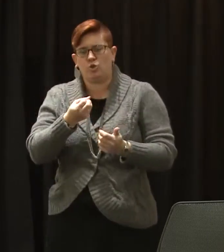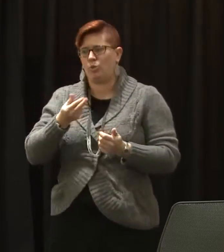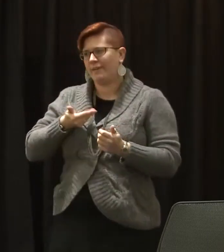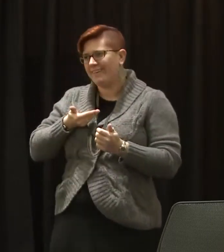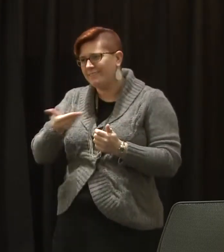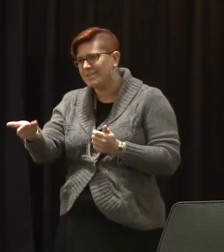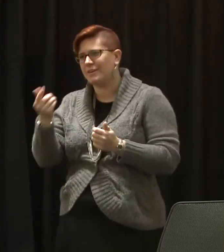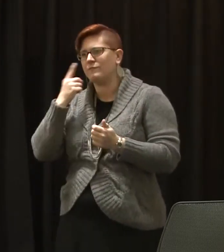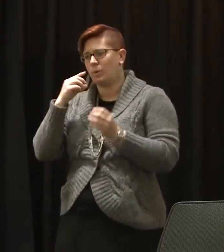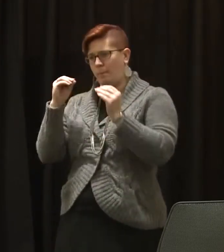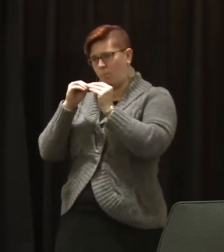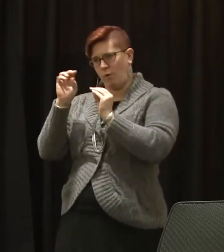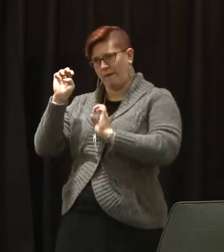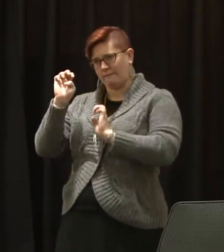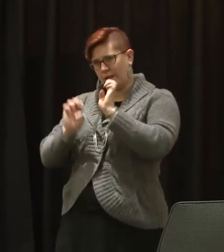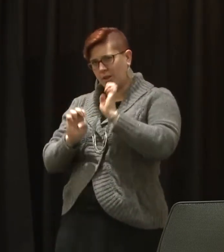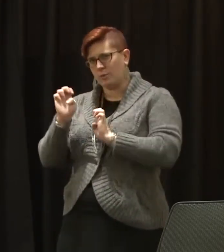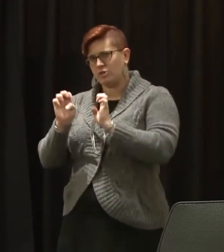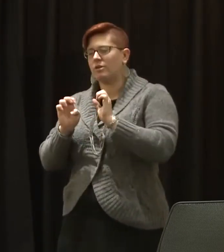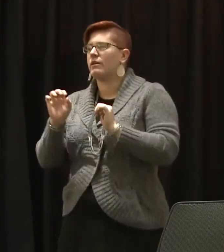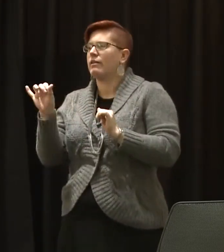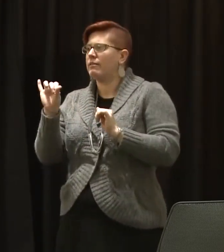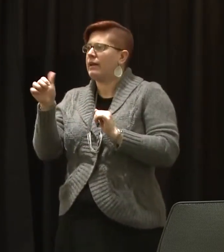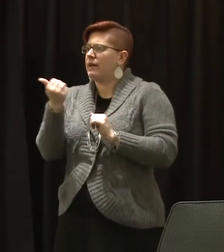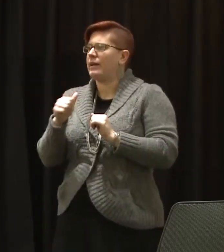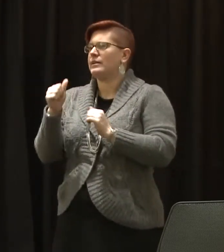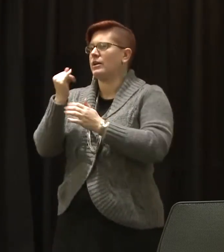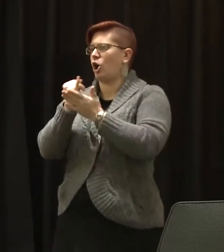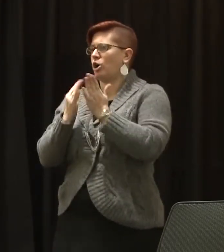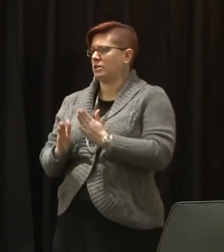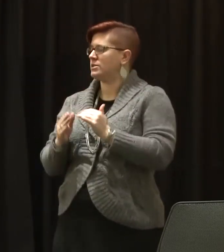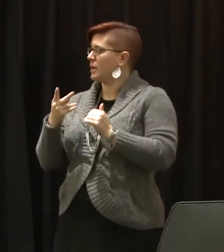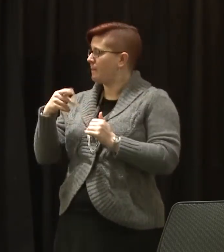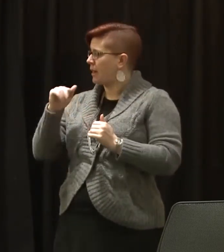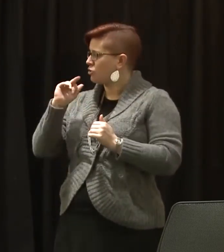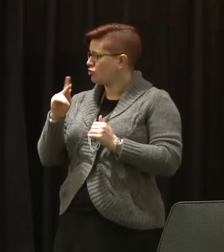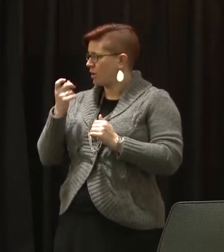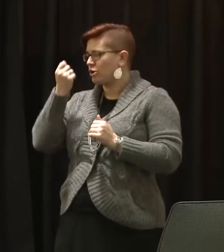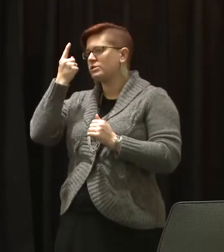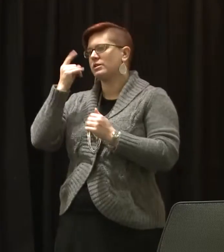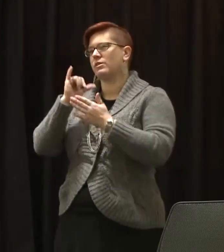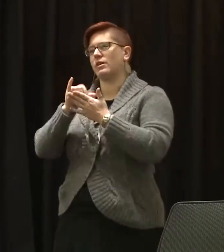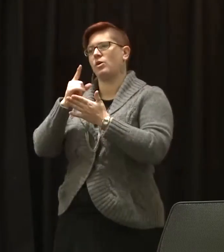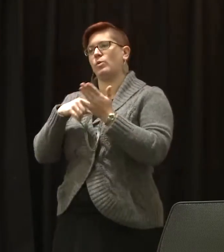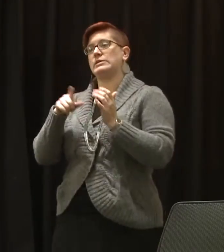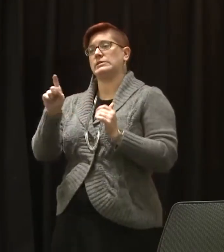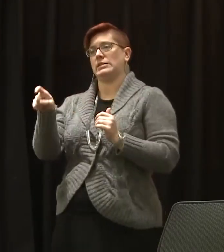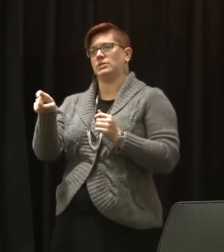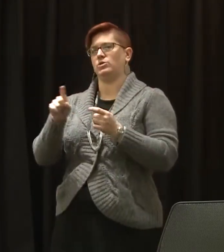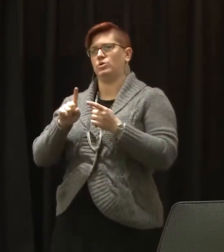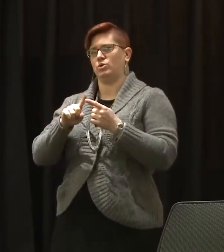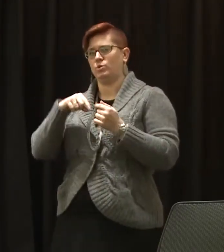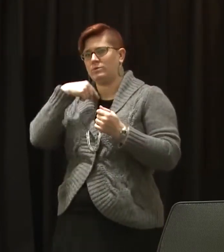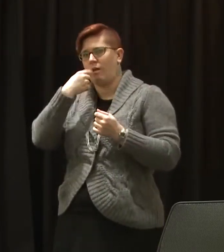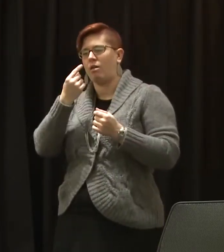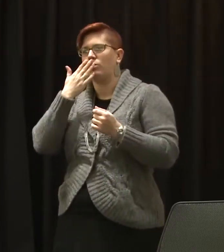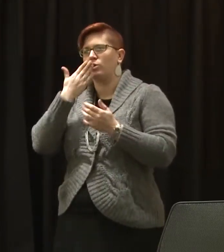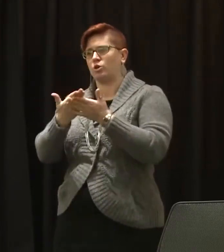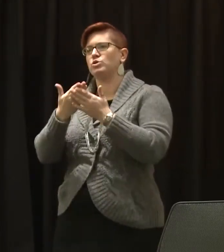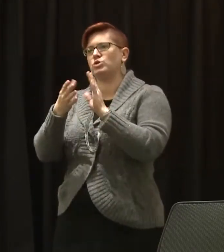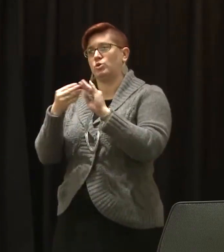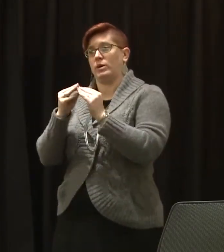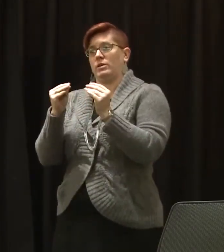for moral evaluation. Like any artist, Patrick understands that what is necessary to telling a good story more